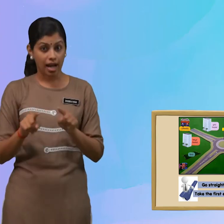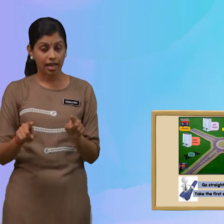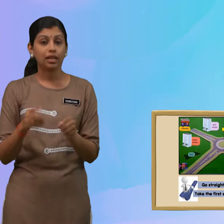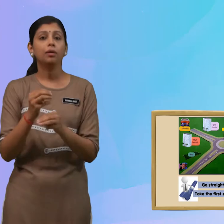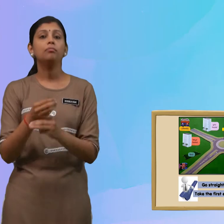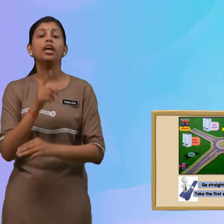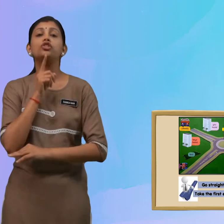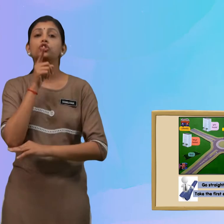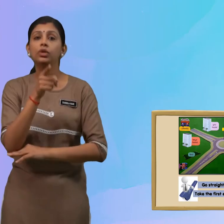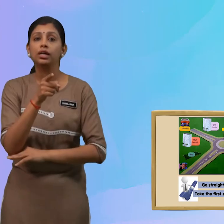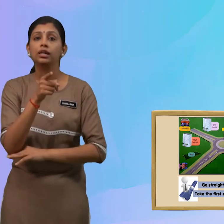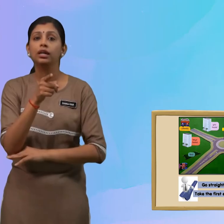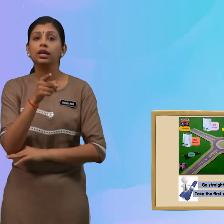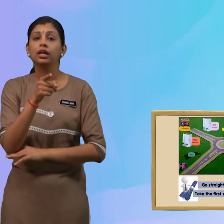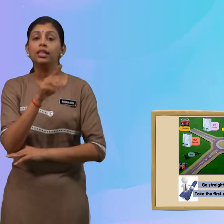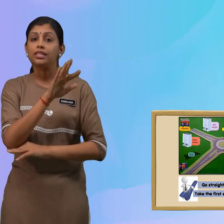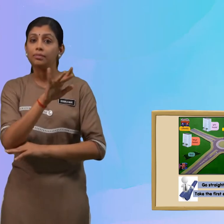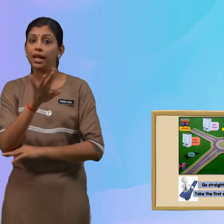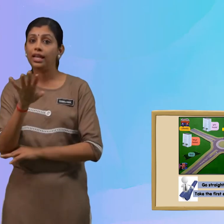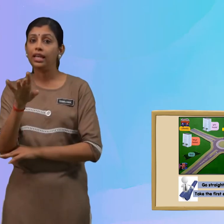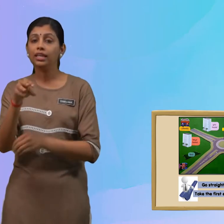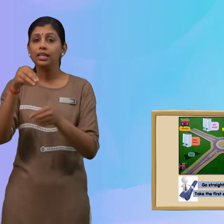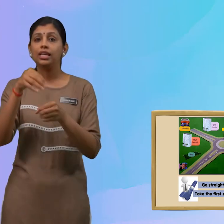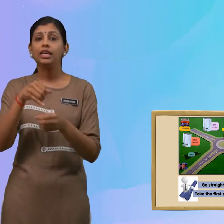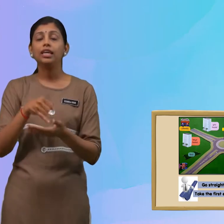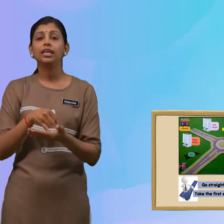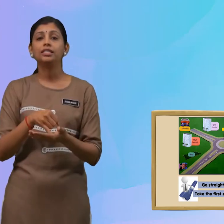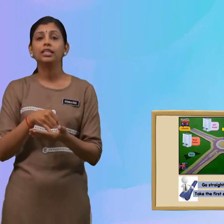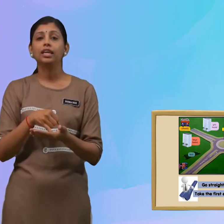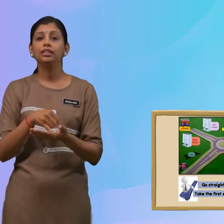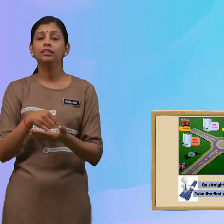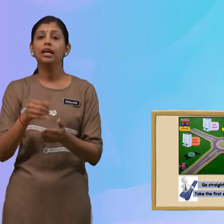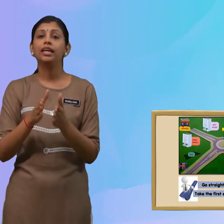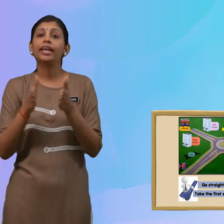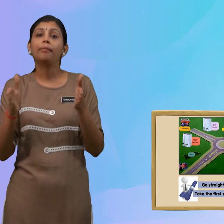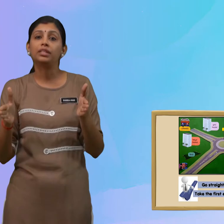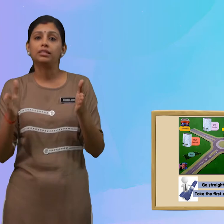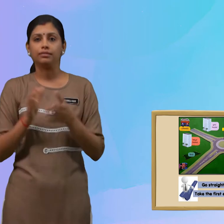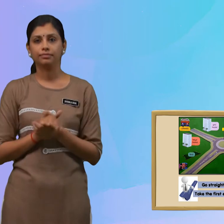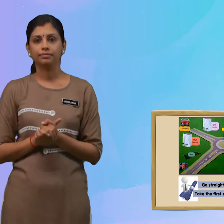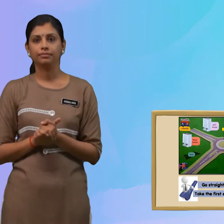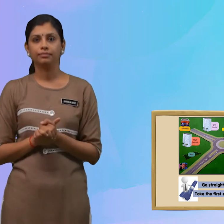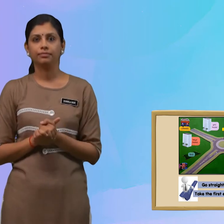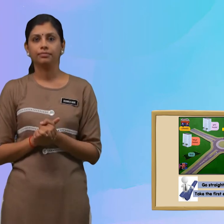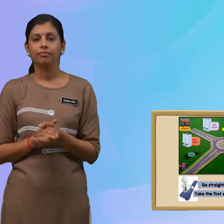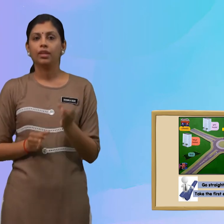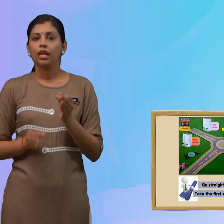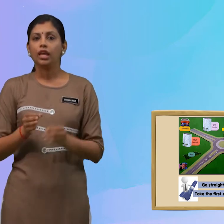But make sure the spelling is in capital. If